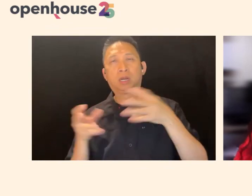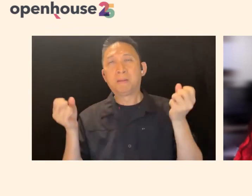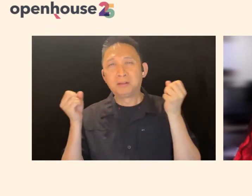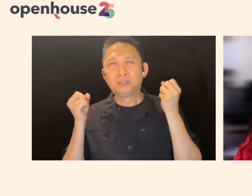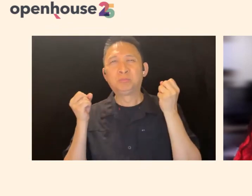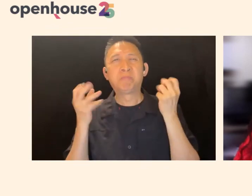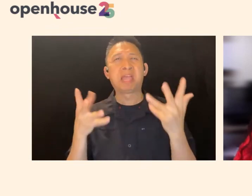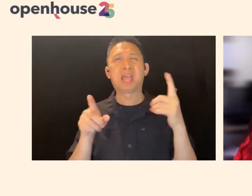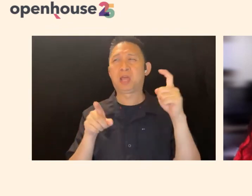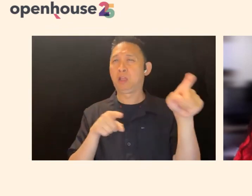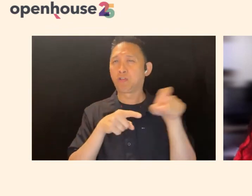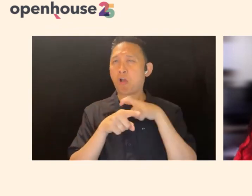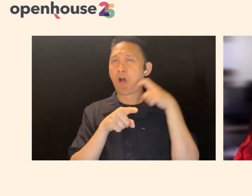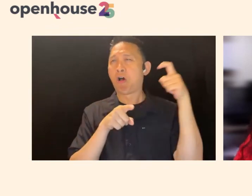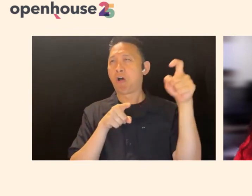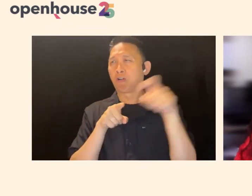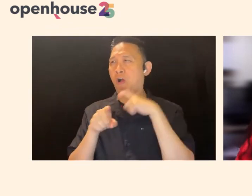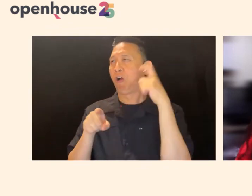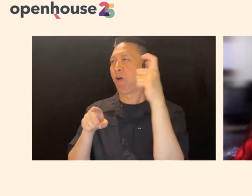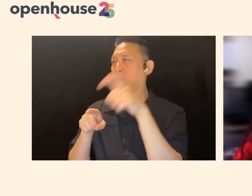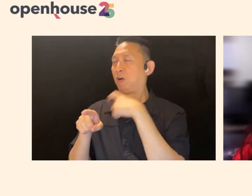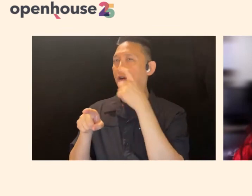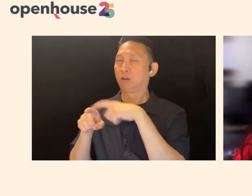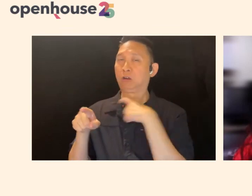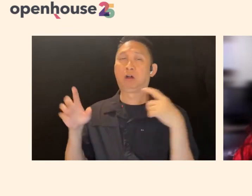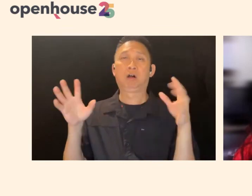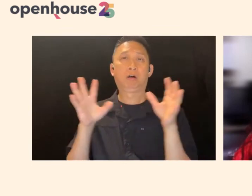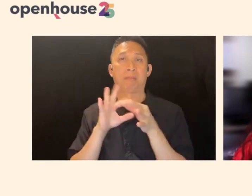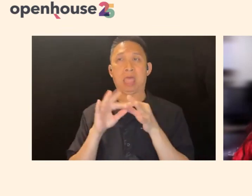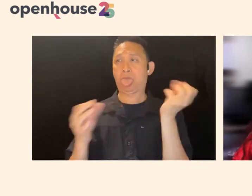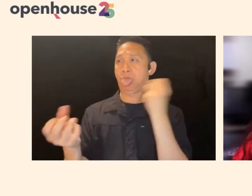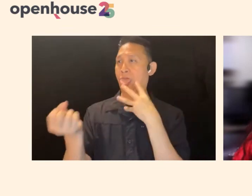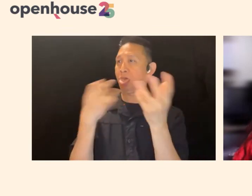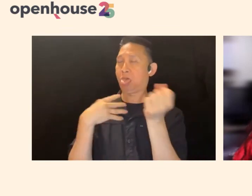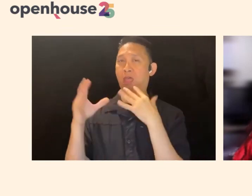messages um, from individuals,